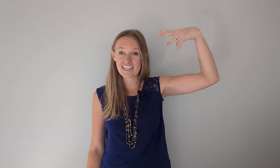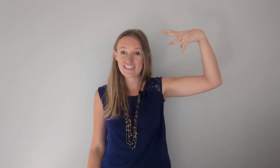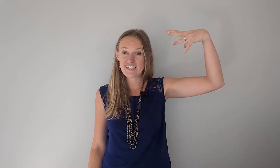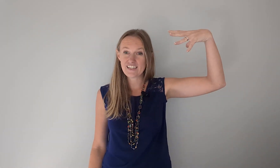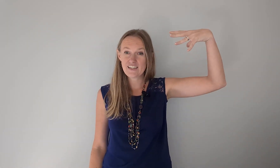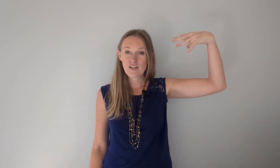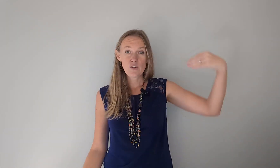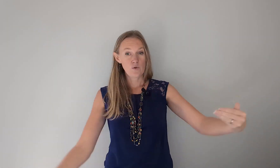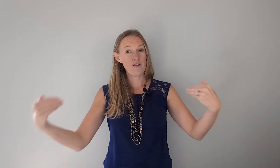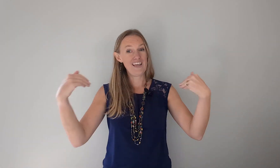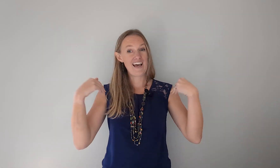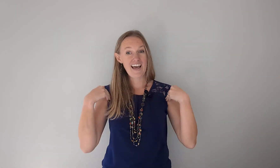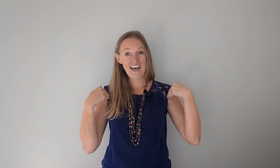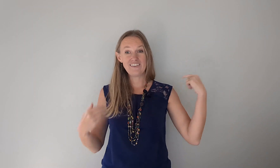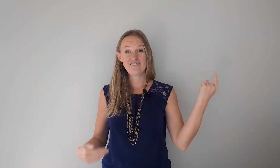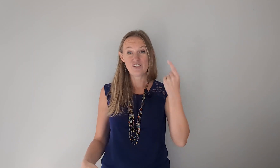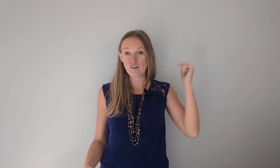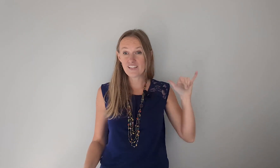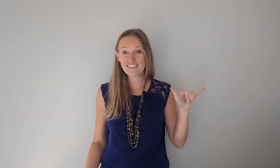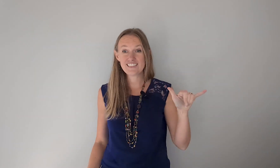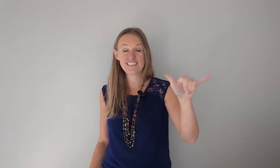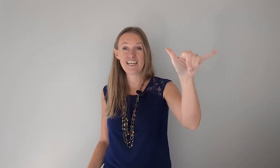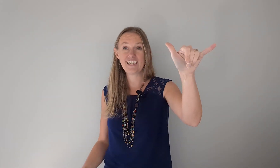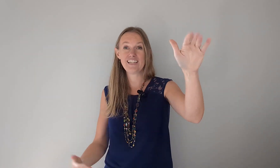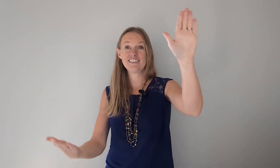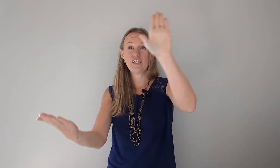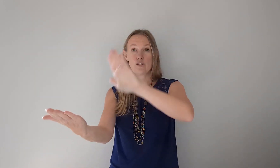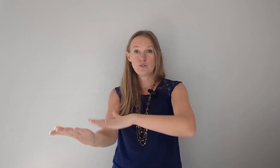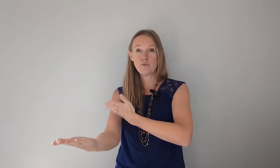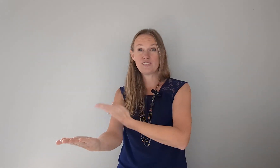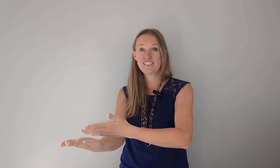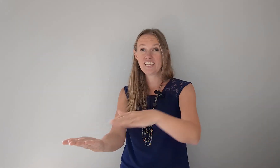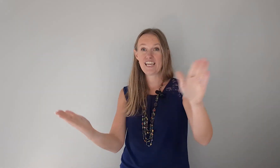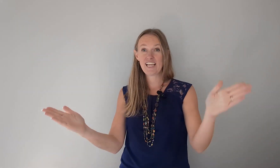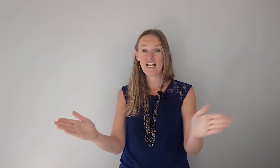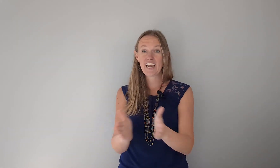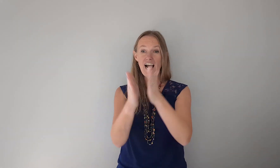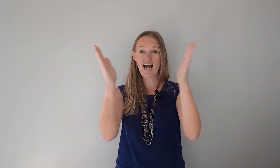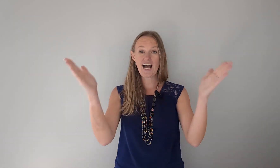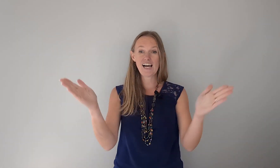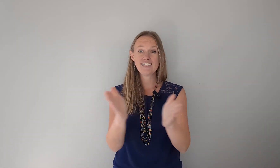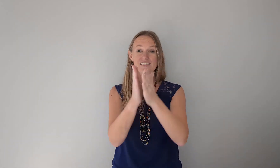sun, we have no less days to sing God's